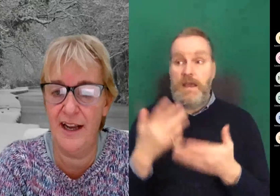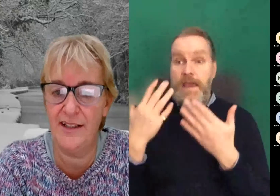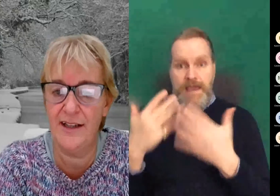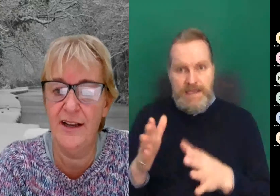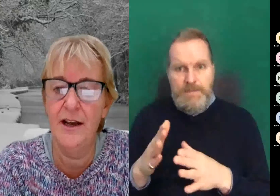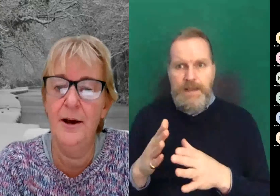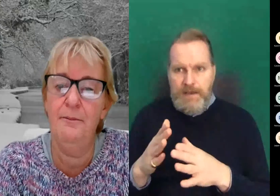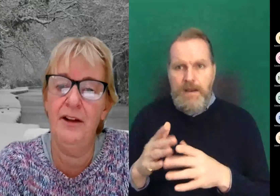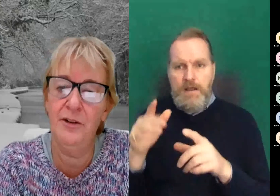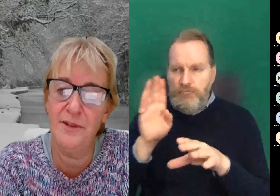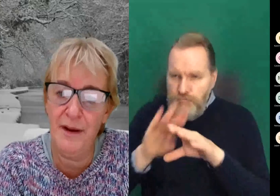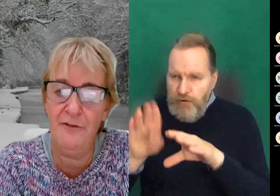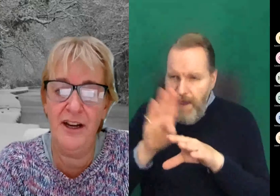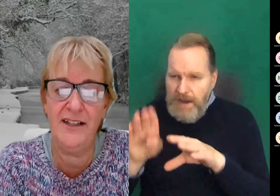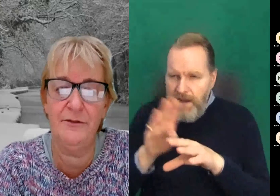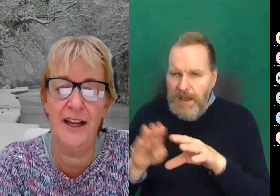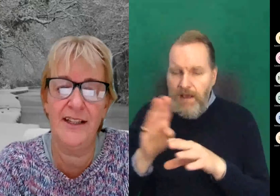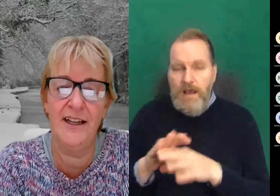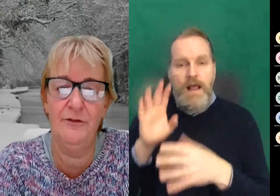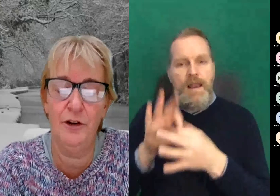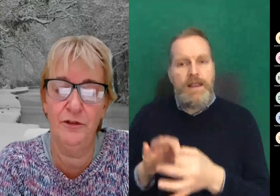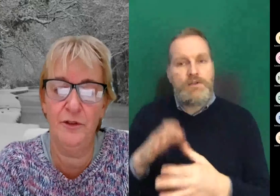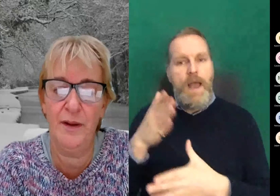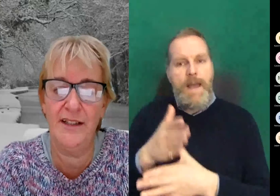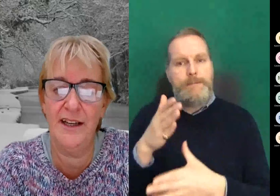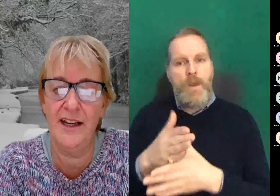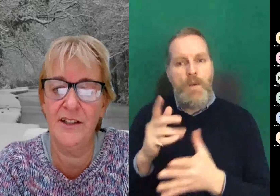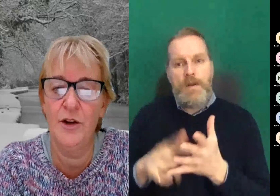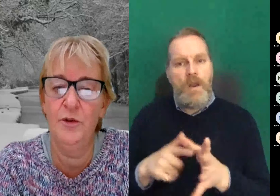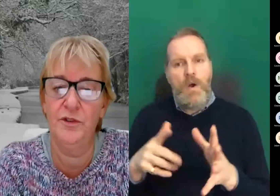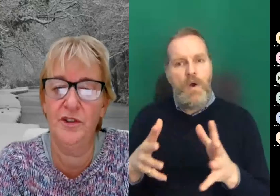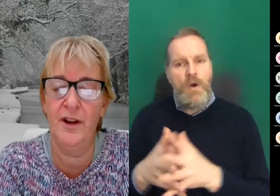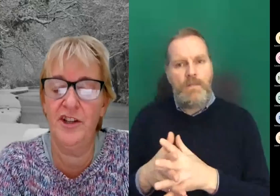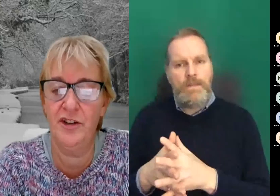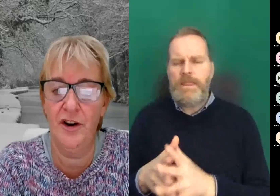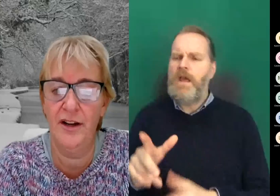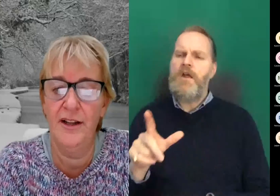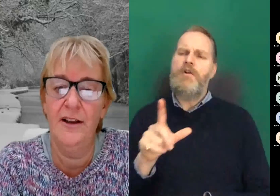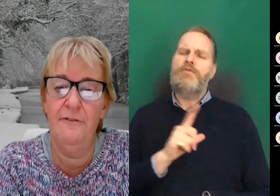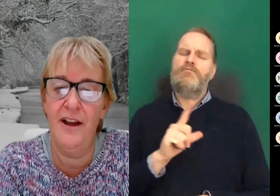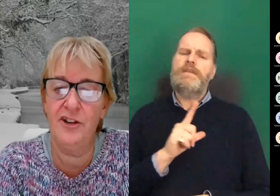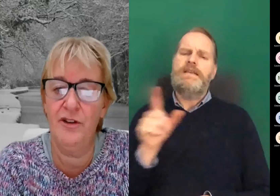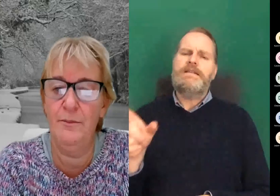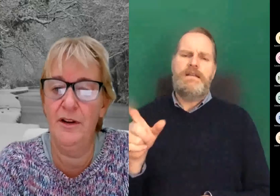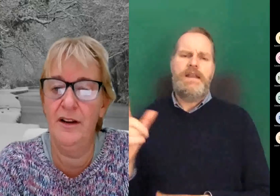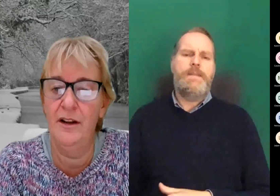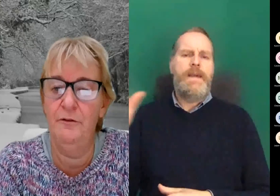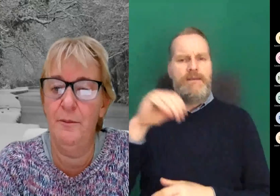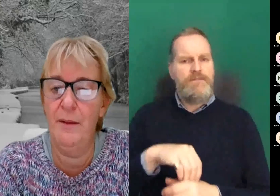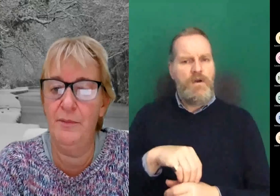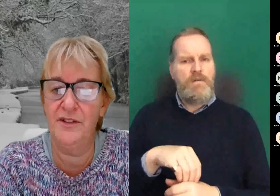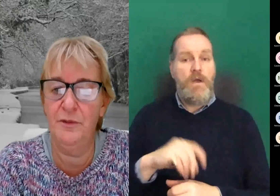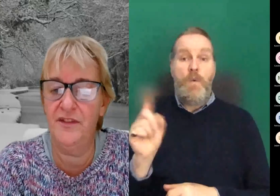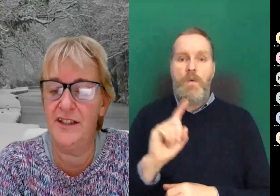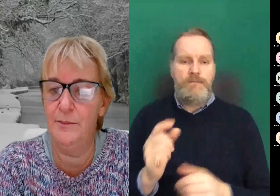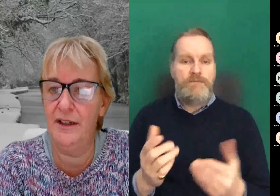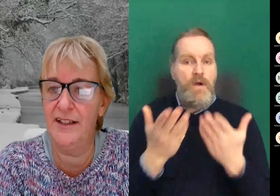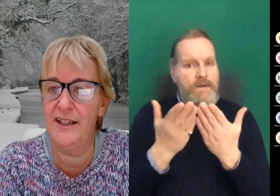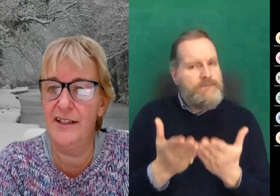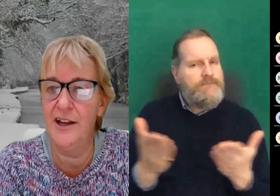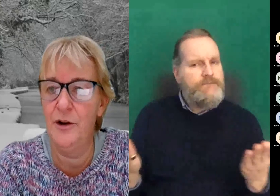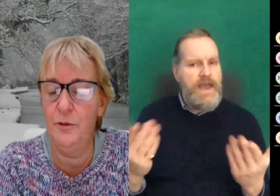by PCS. Malcolm's main reason for getting involved with PCS was to ensure fair treatment for members